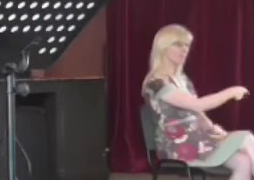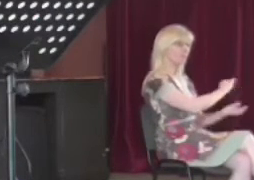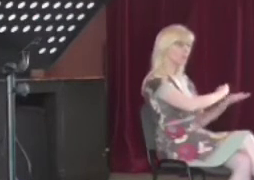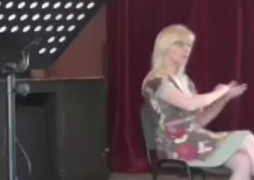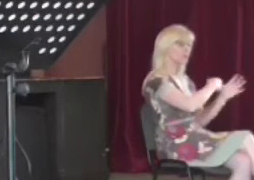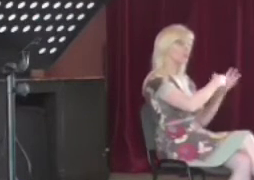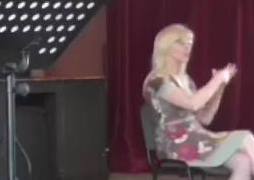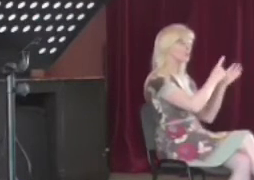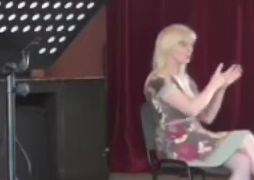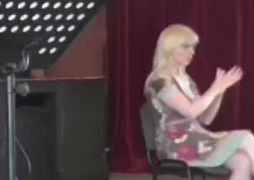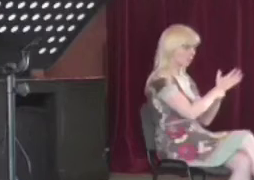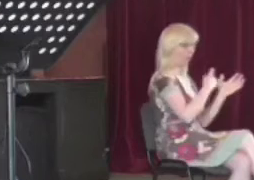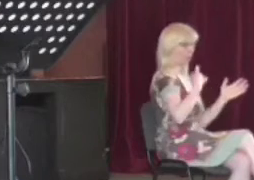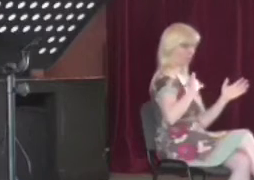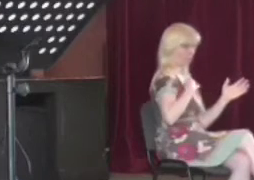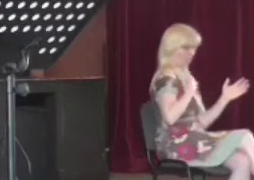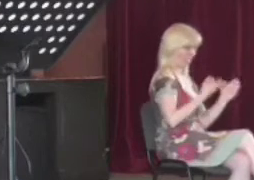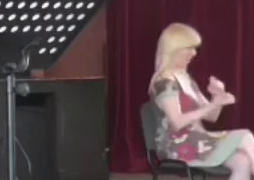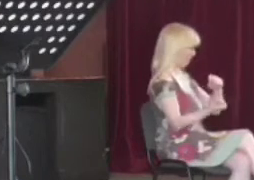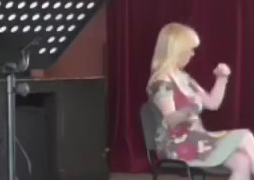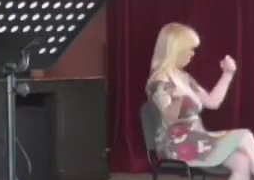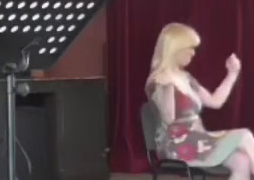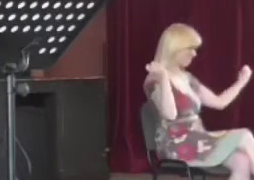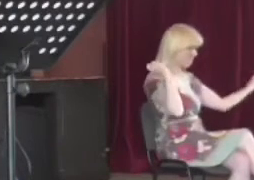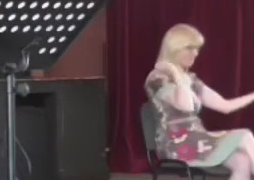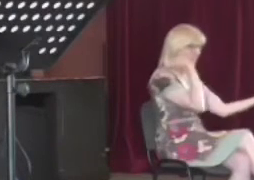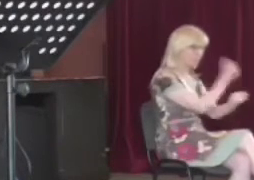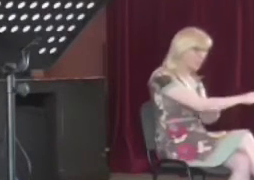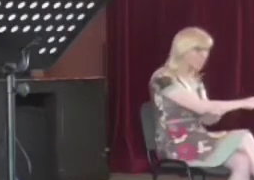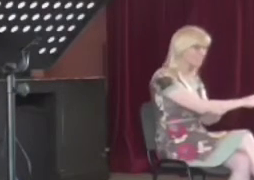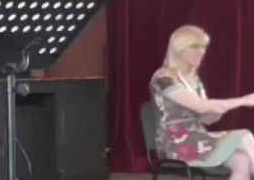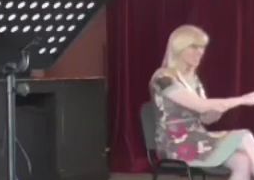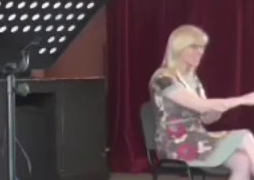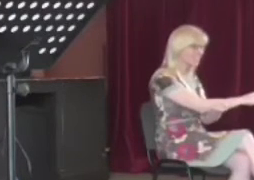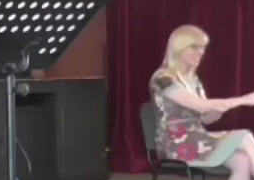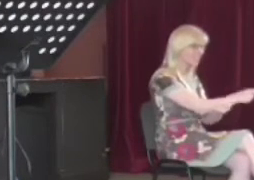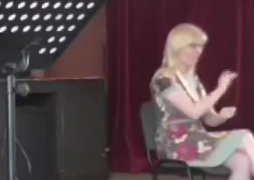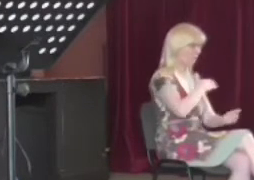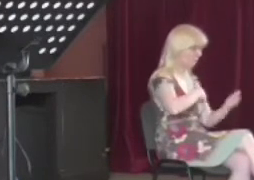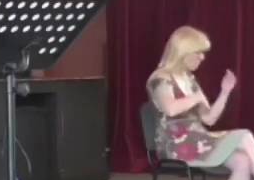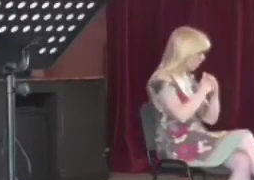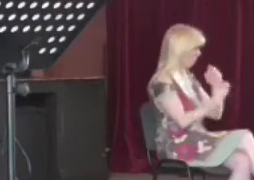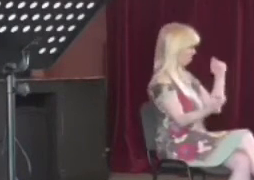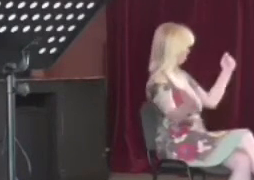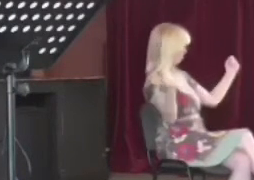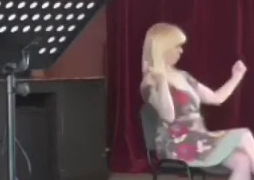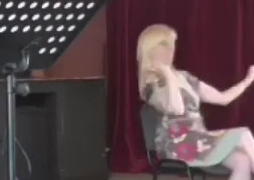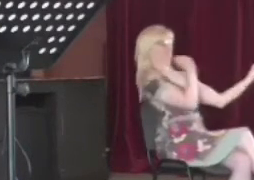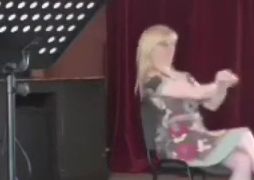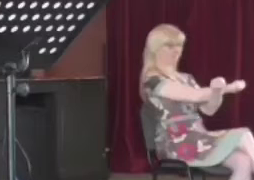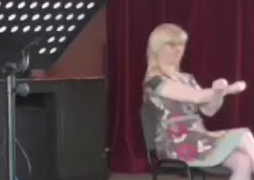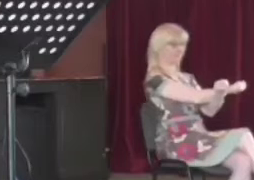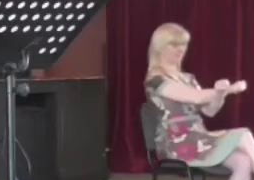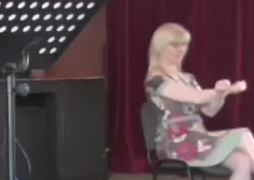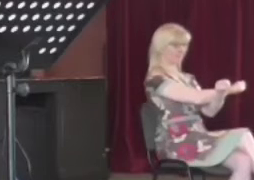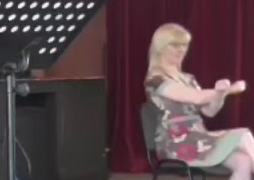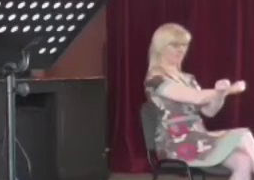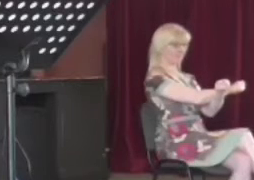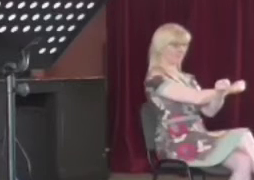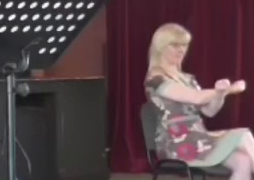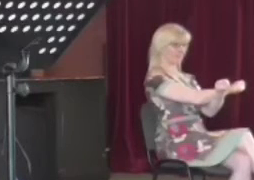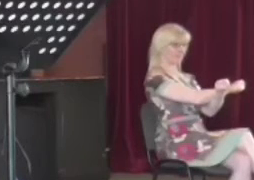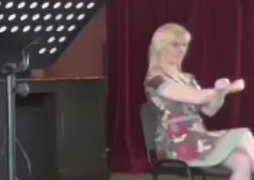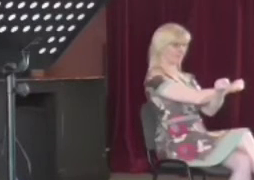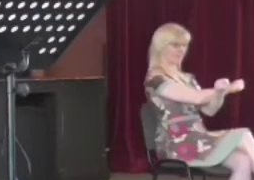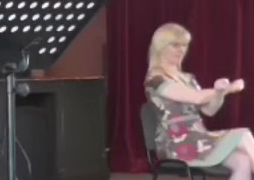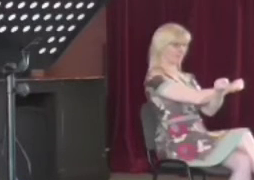God has called us to do. And we want to shake those off this morning. We want to be free of the past, of the